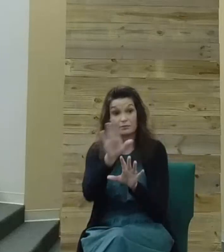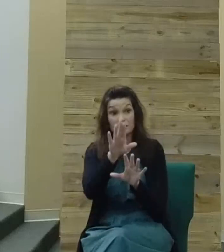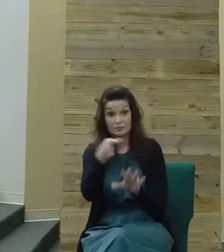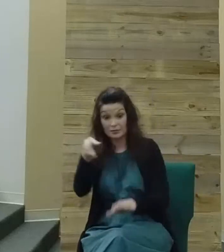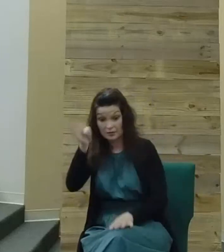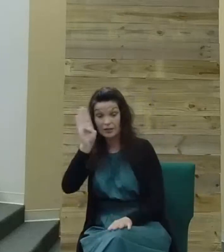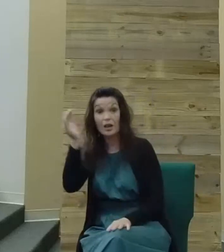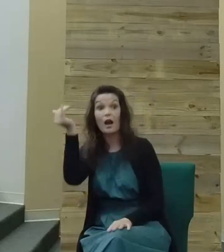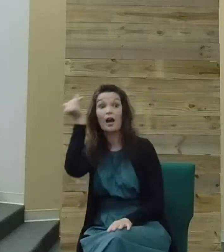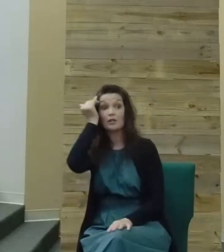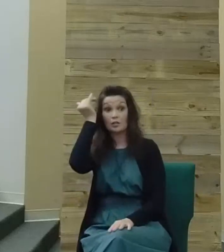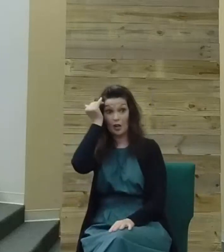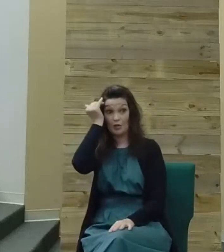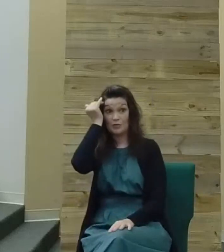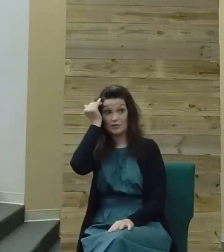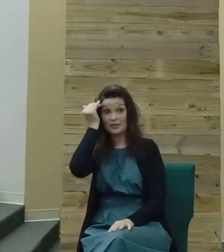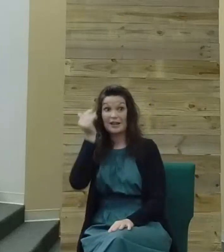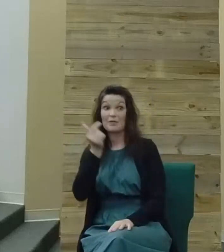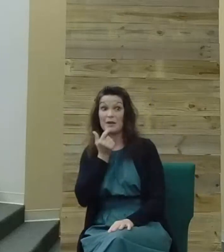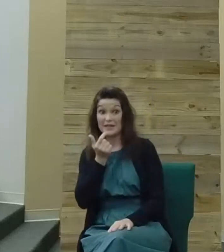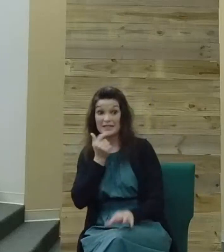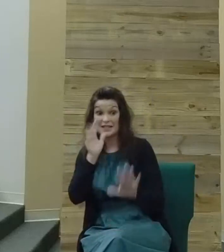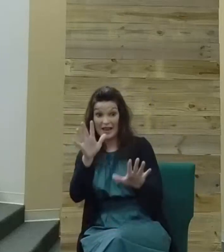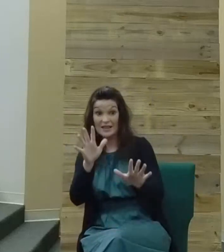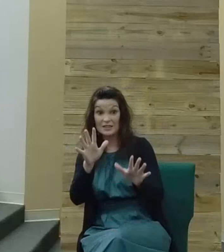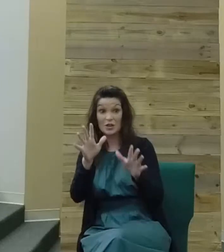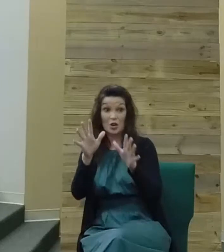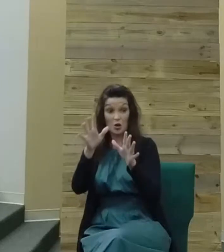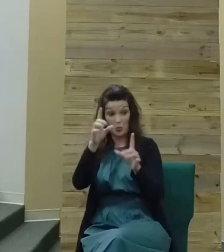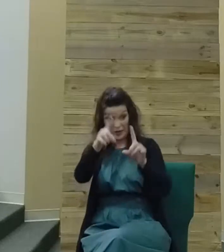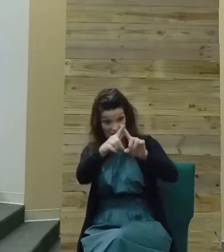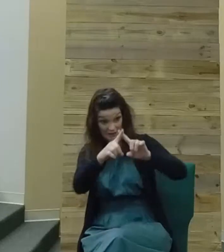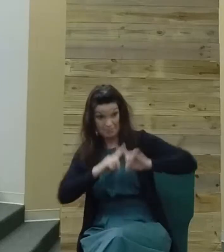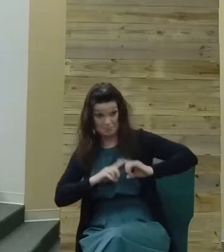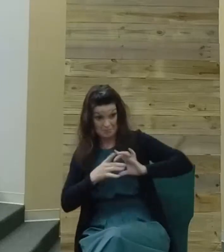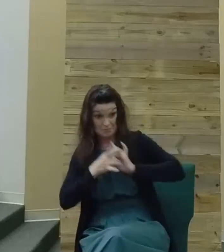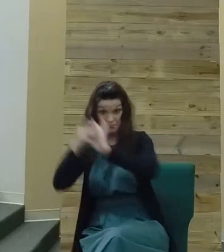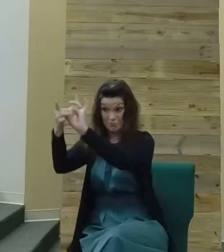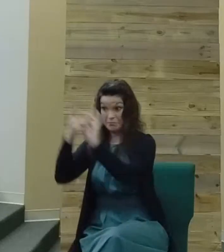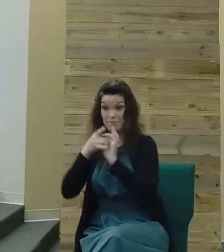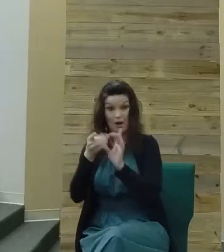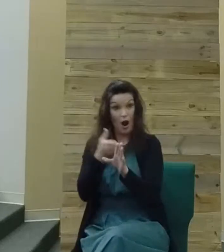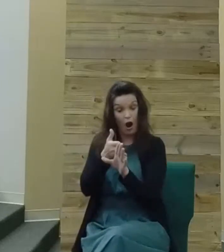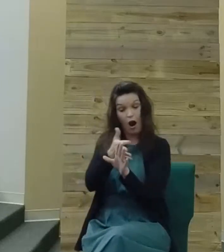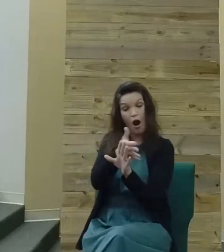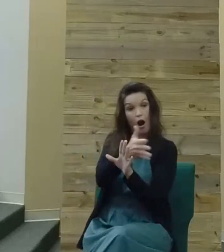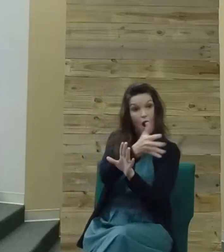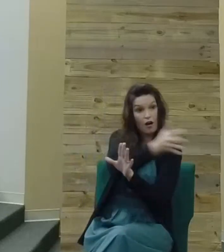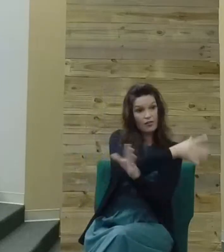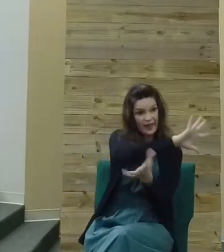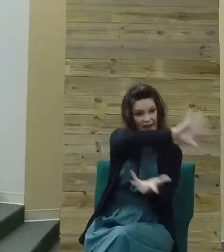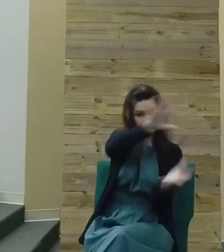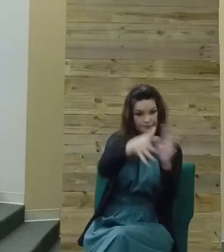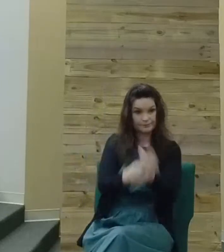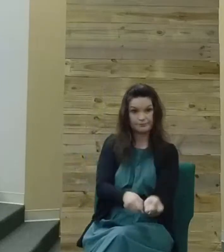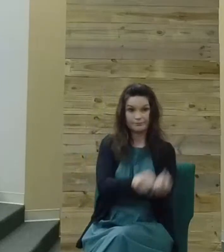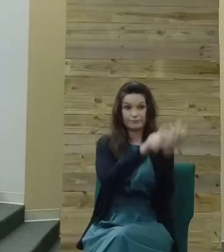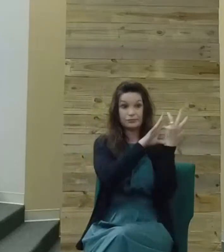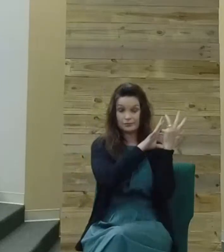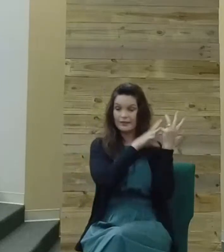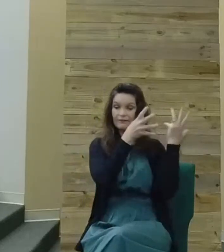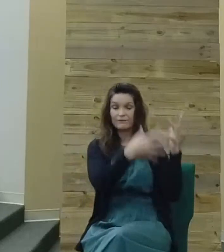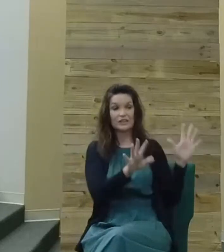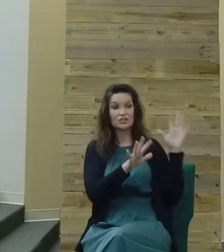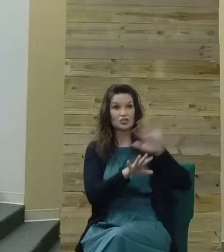No, but God knows. And God says when he's reconciled you to himself, that your past is not your